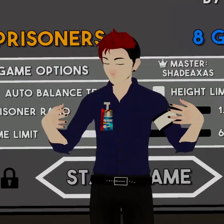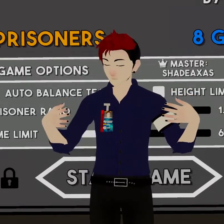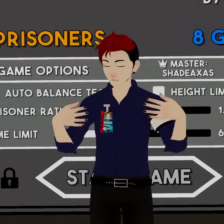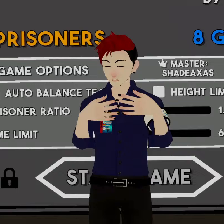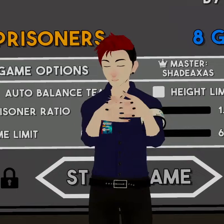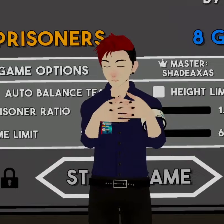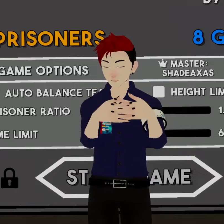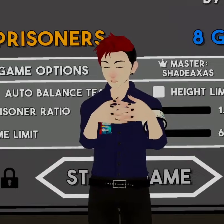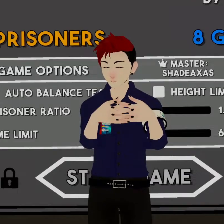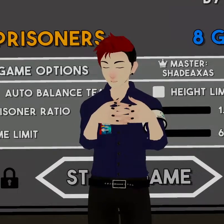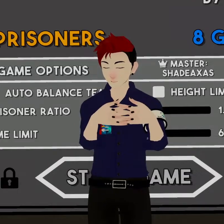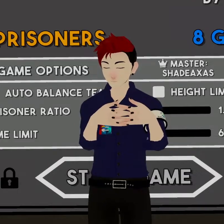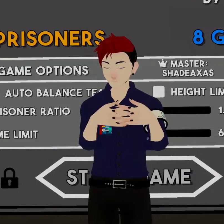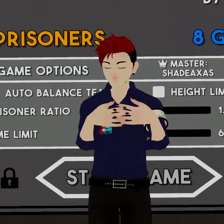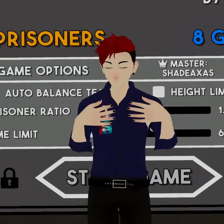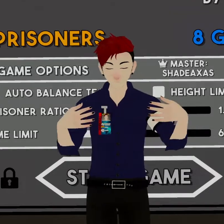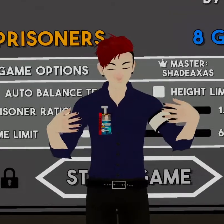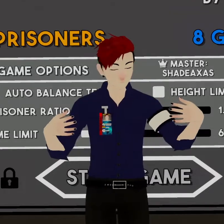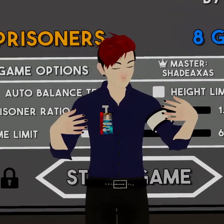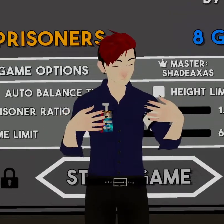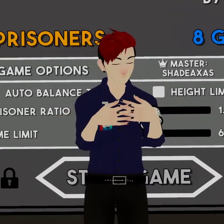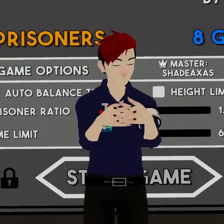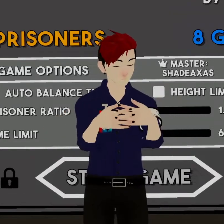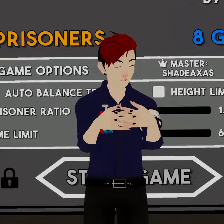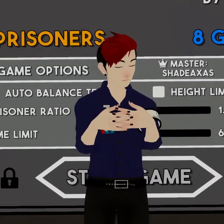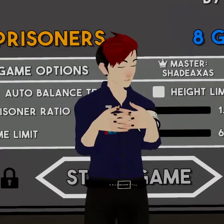and kind of interlock right there. Busted.